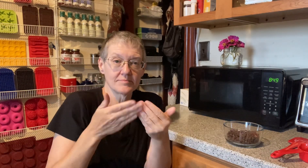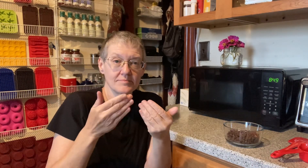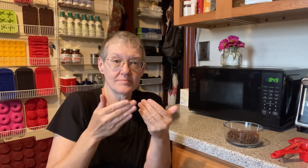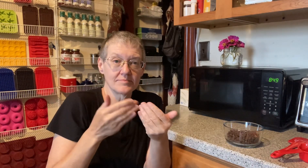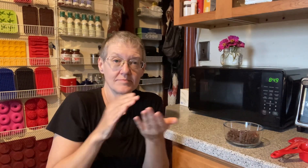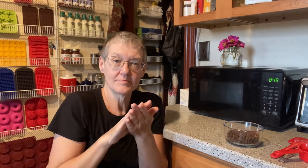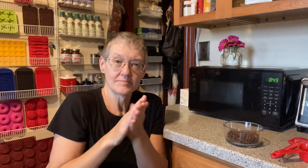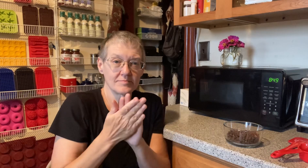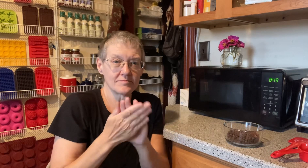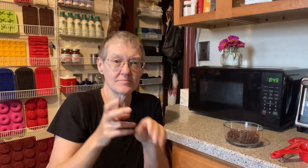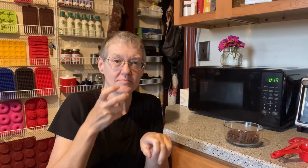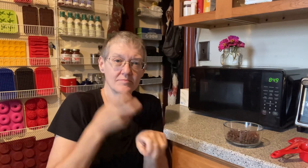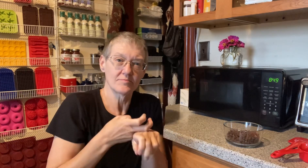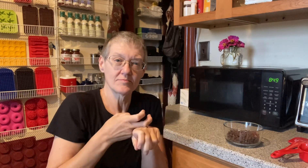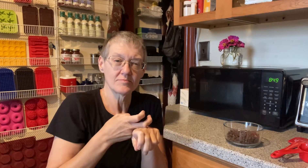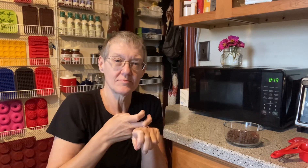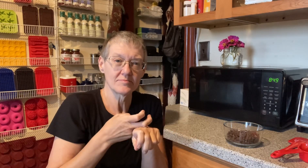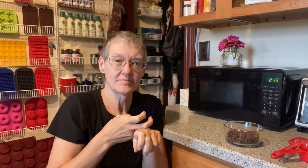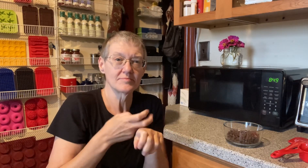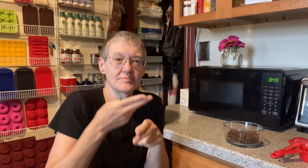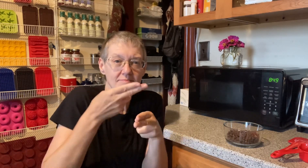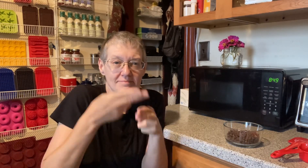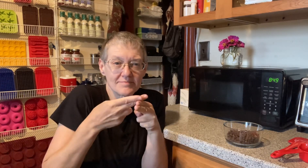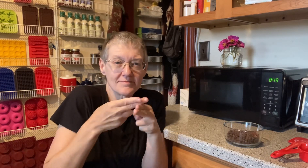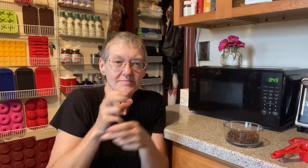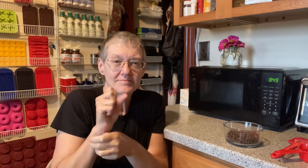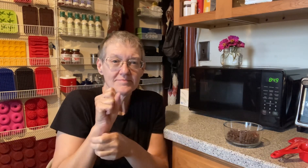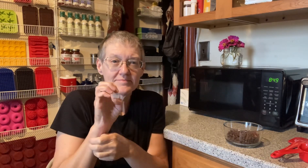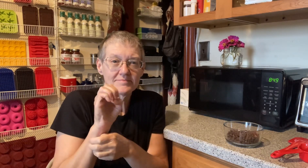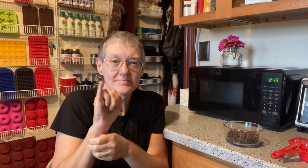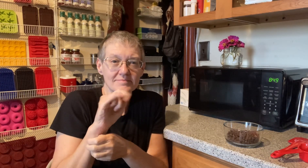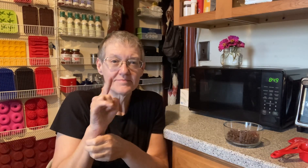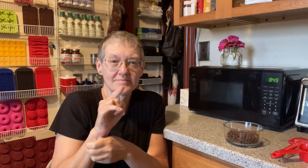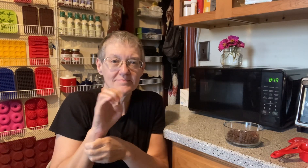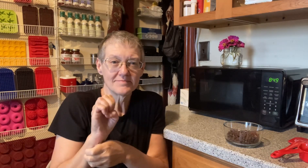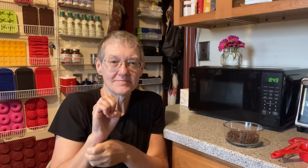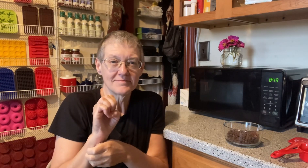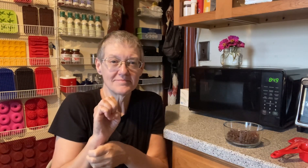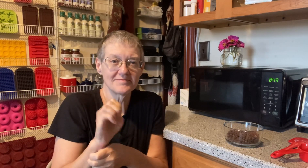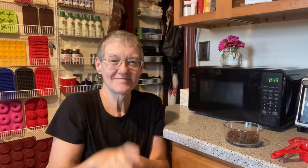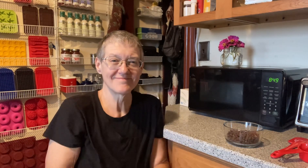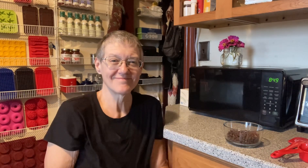If you heat chocolate too long, it'll seize up. It'll get all hard and lumpy.